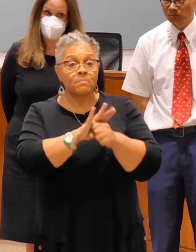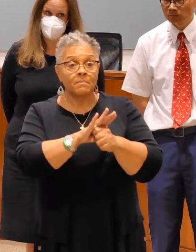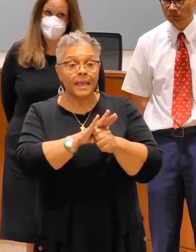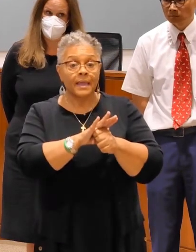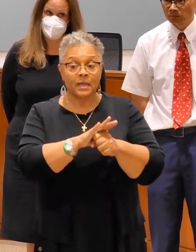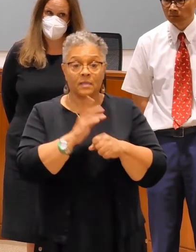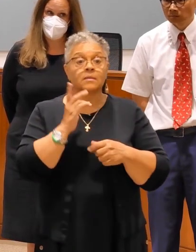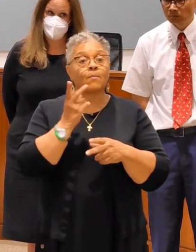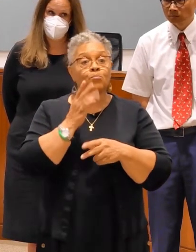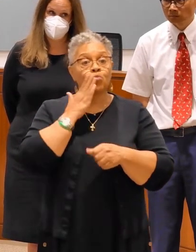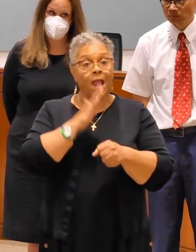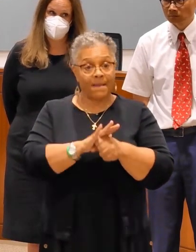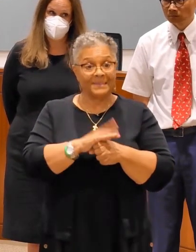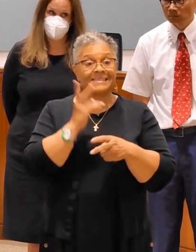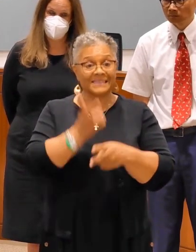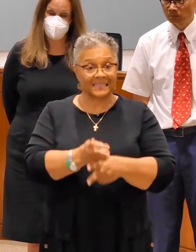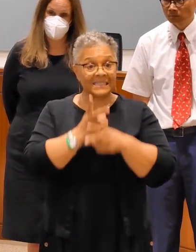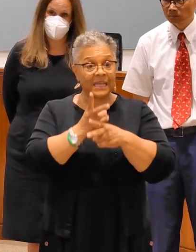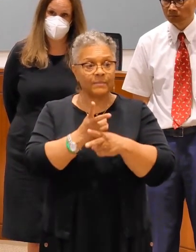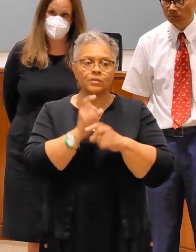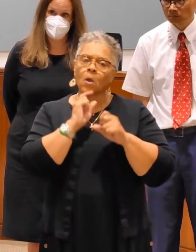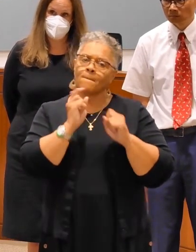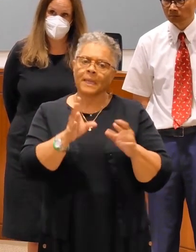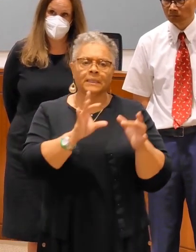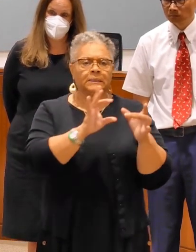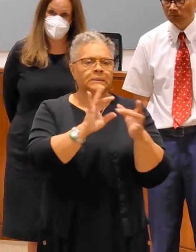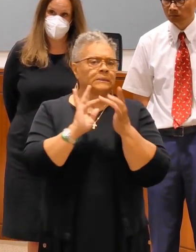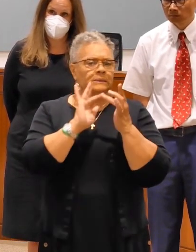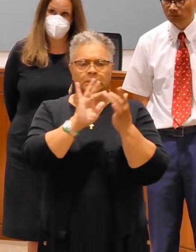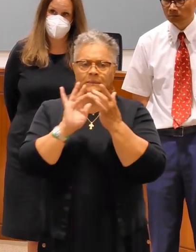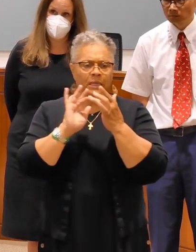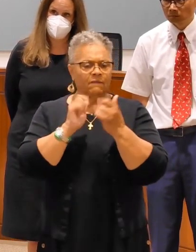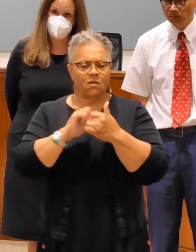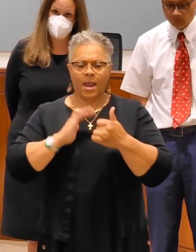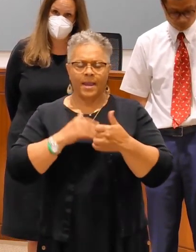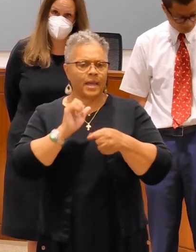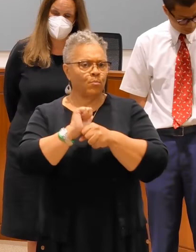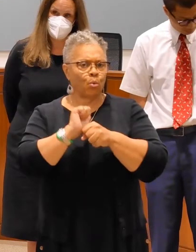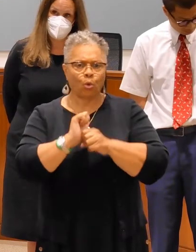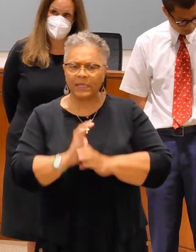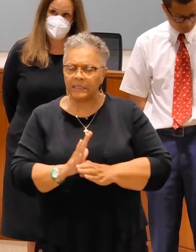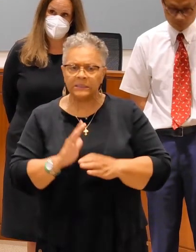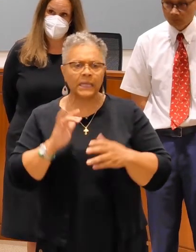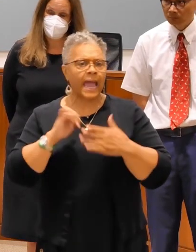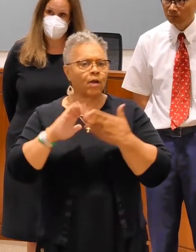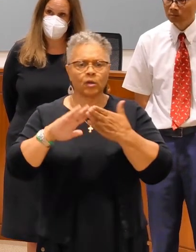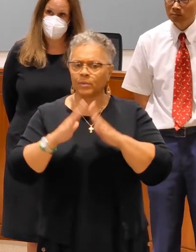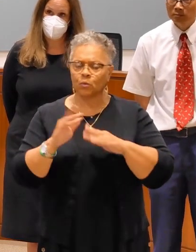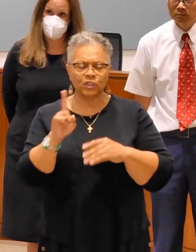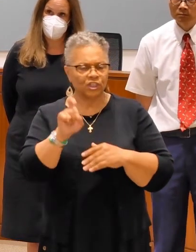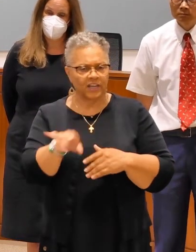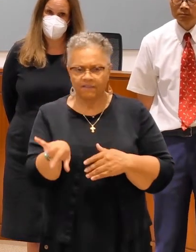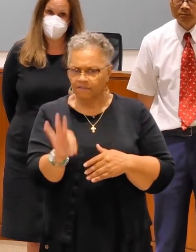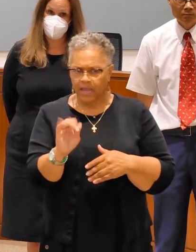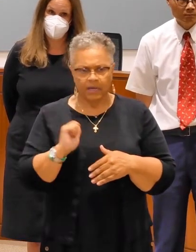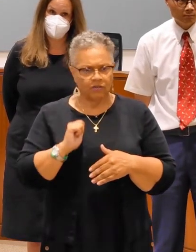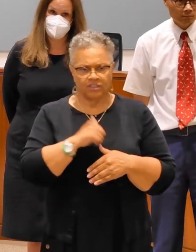there's so many connections on this for our employees, for our community, that we should never find ourselves here again.